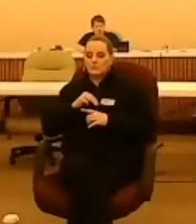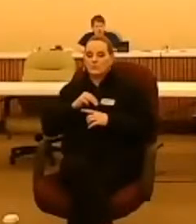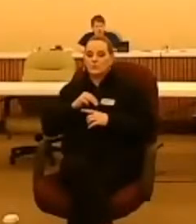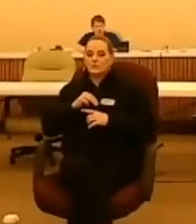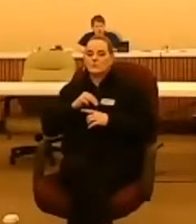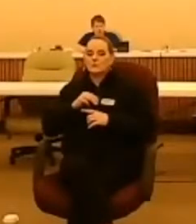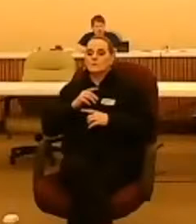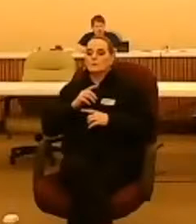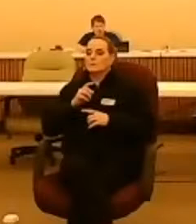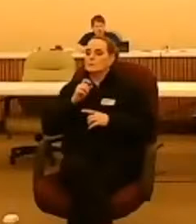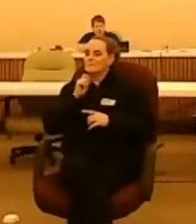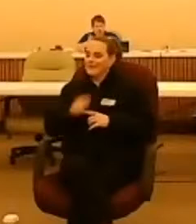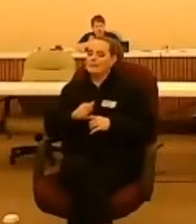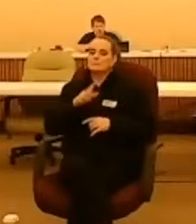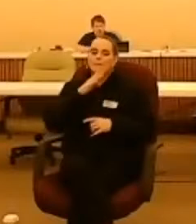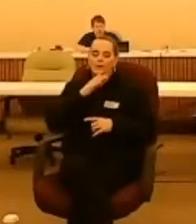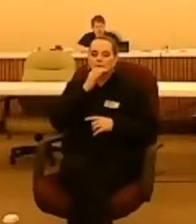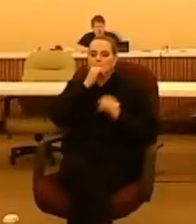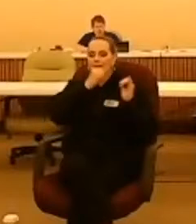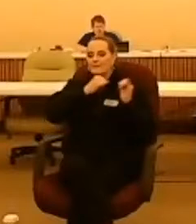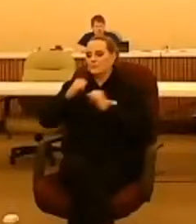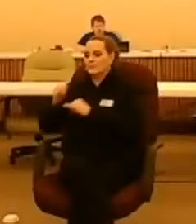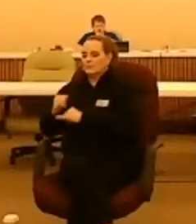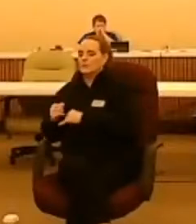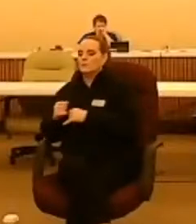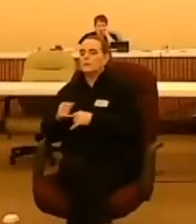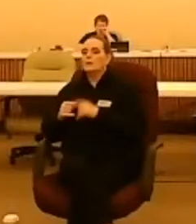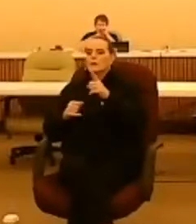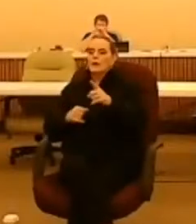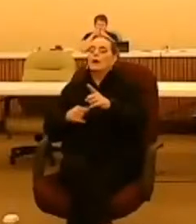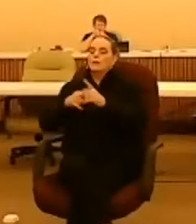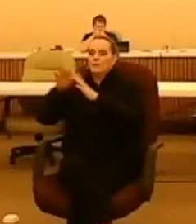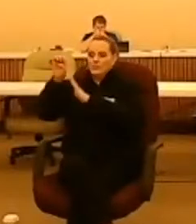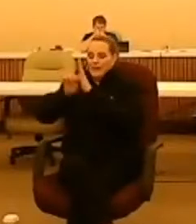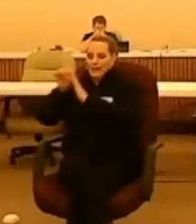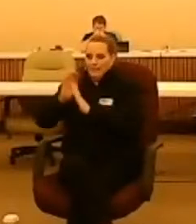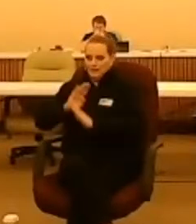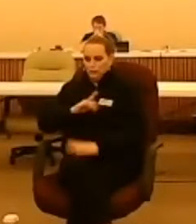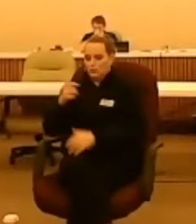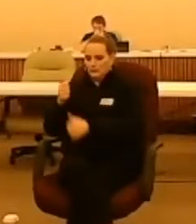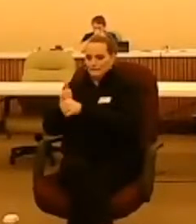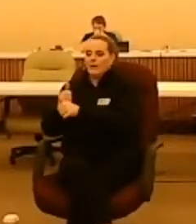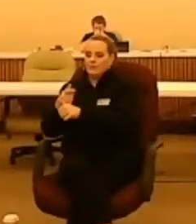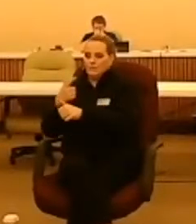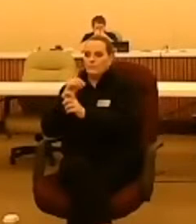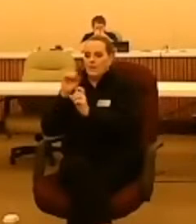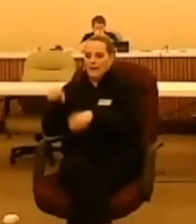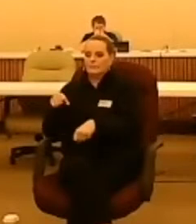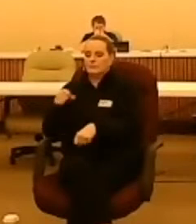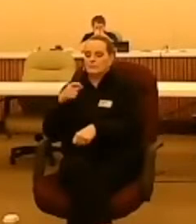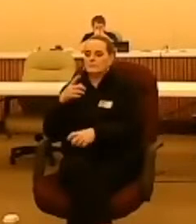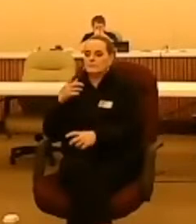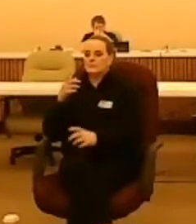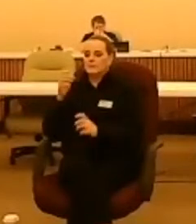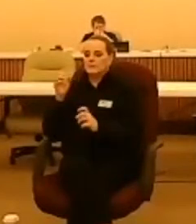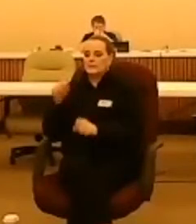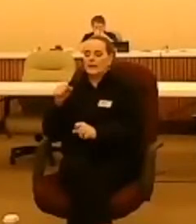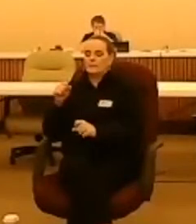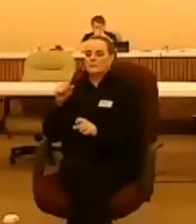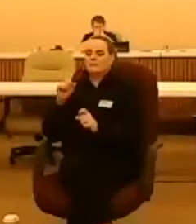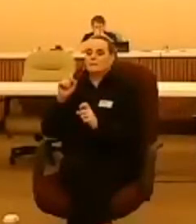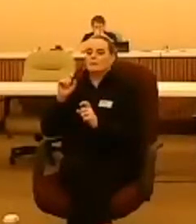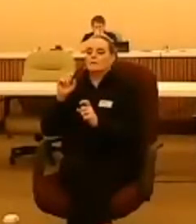individually, the board itself could issue a statement. Go ahead, Bob. Right, yeah, Is the that ethics correct? board itself would have the ability to issue